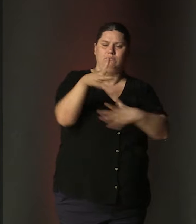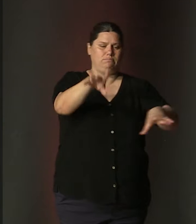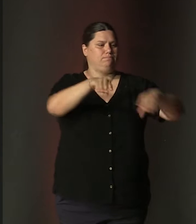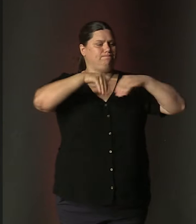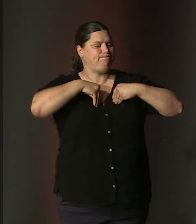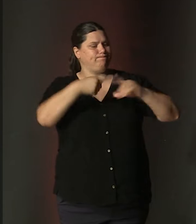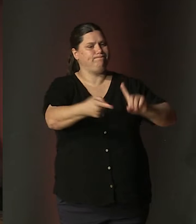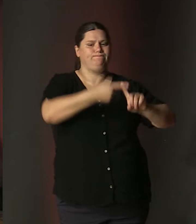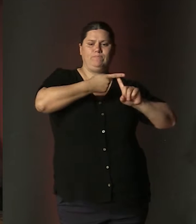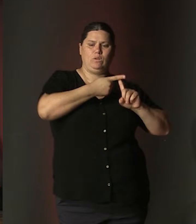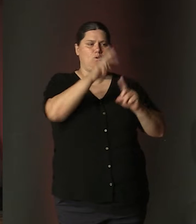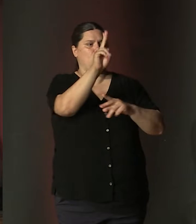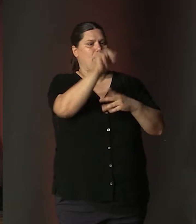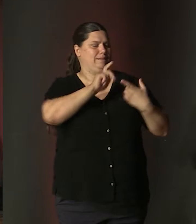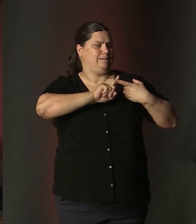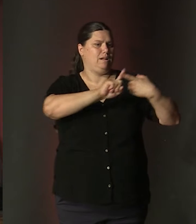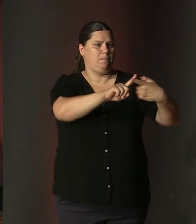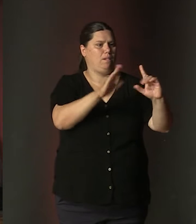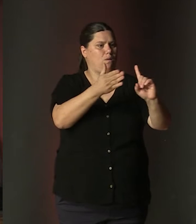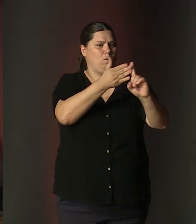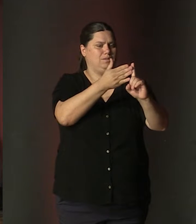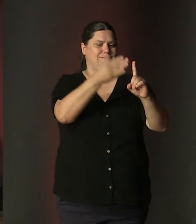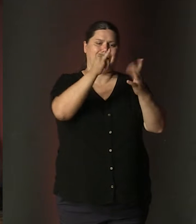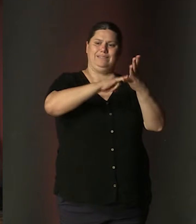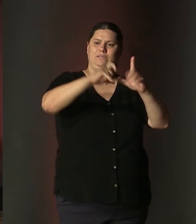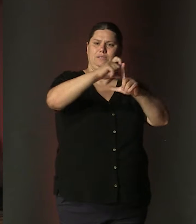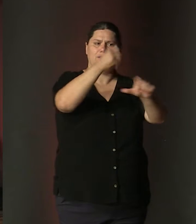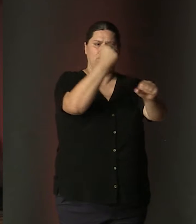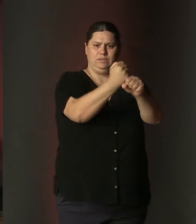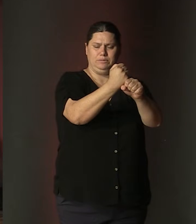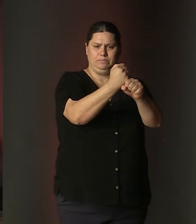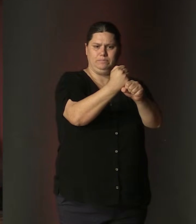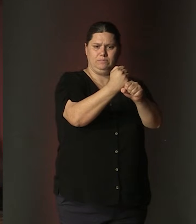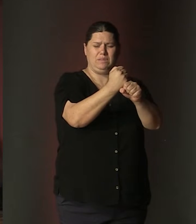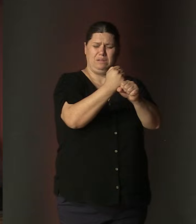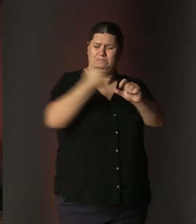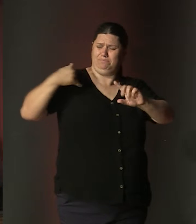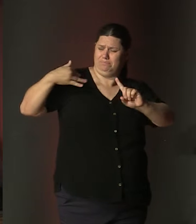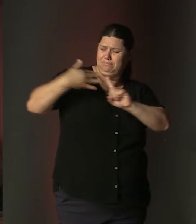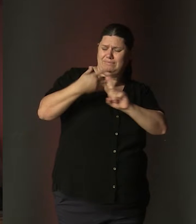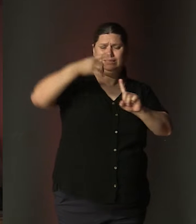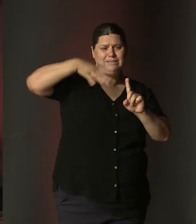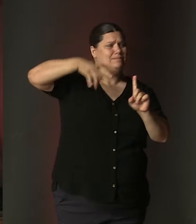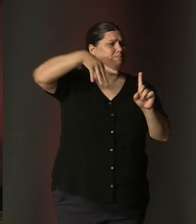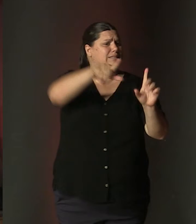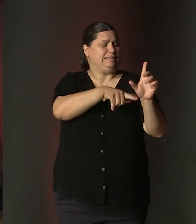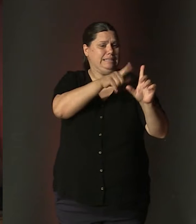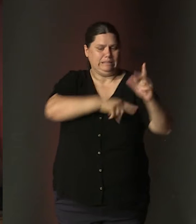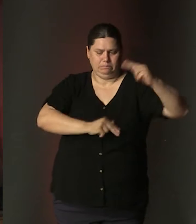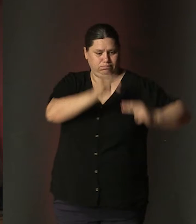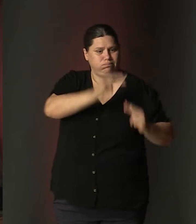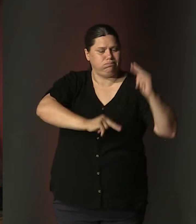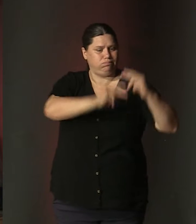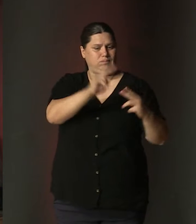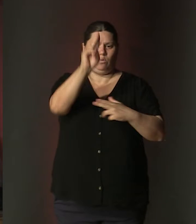Development Goals. The SDGs are built on decades of work on sustainable development and are described by the